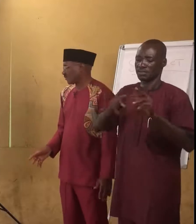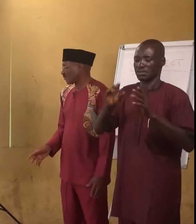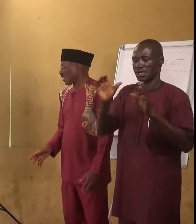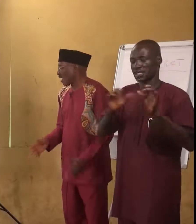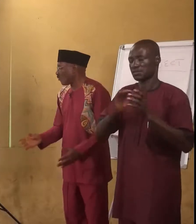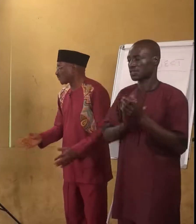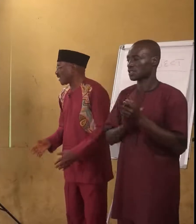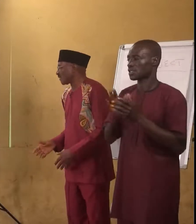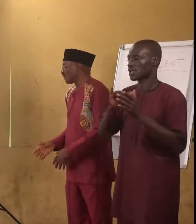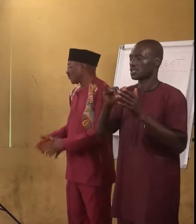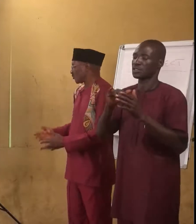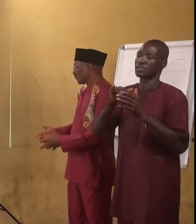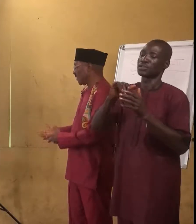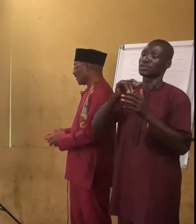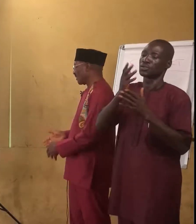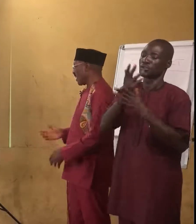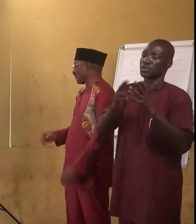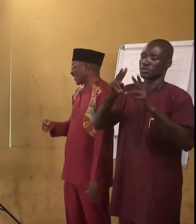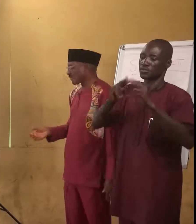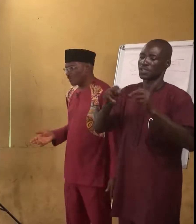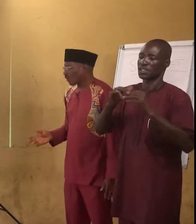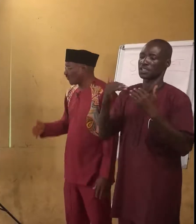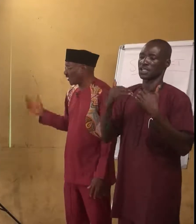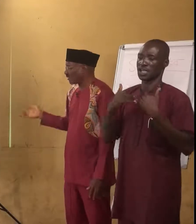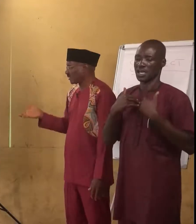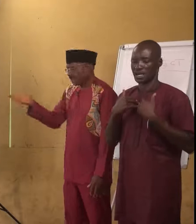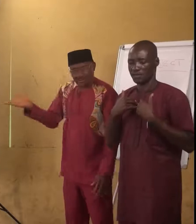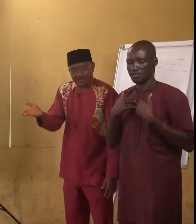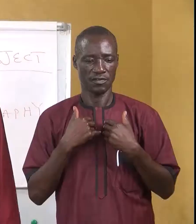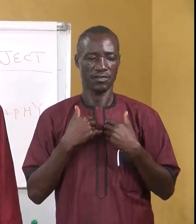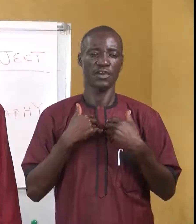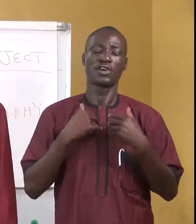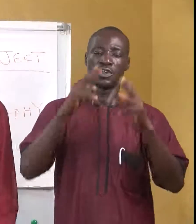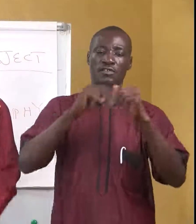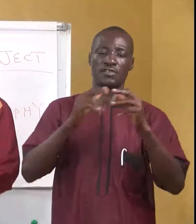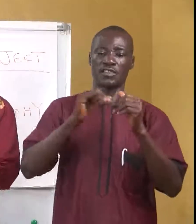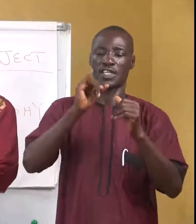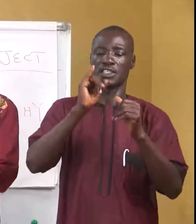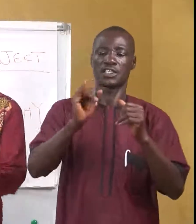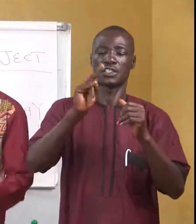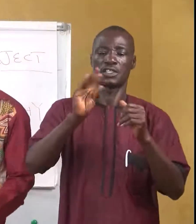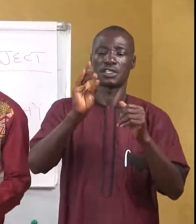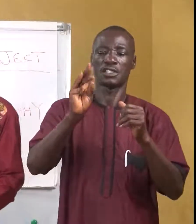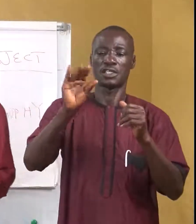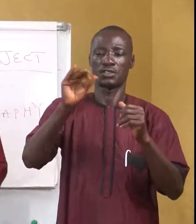activities. And some villages have craft or village industries where they